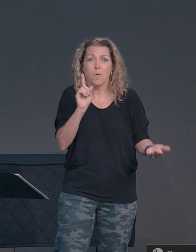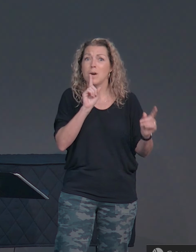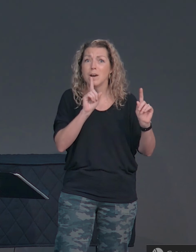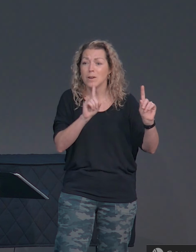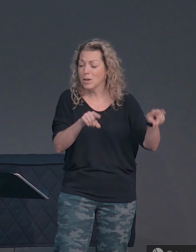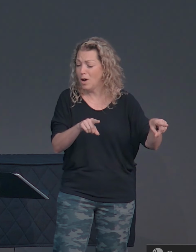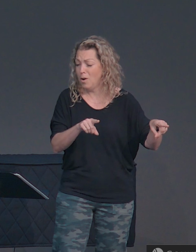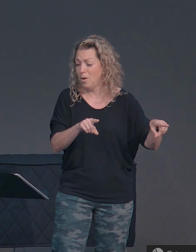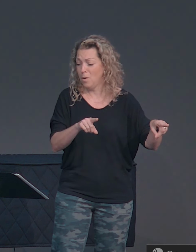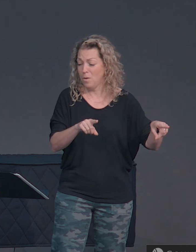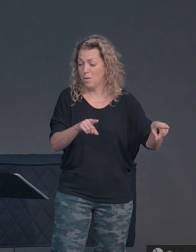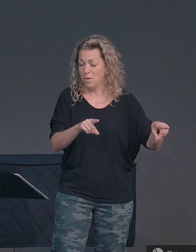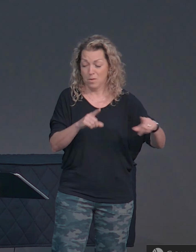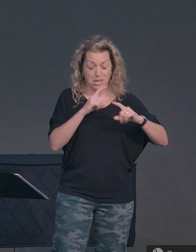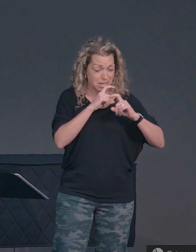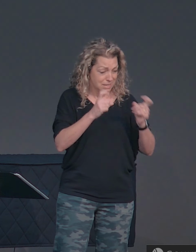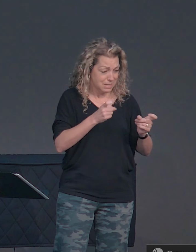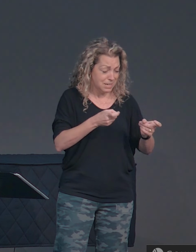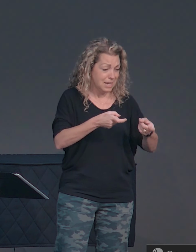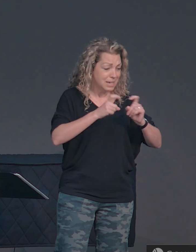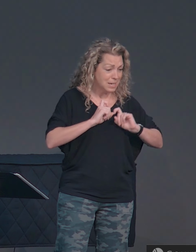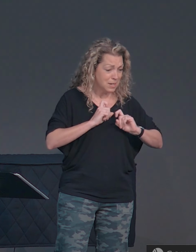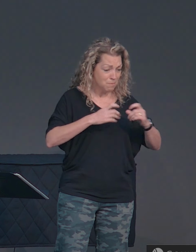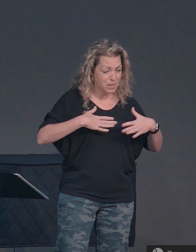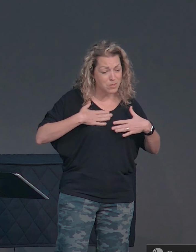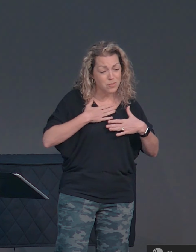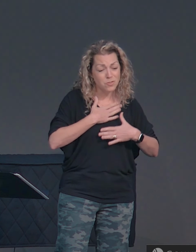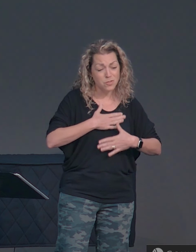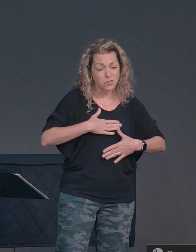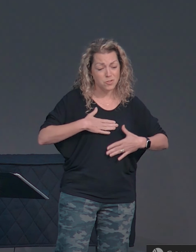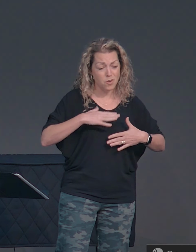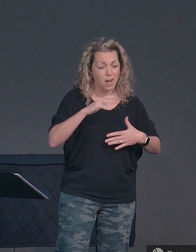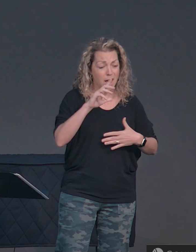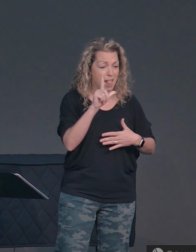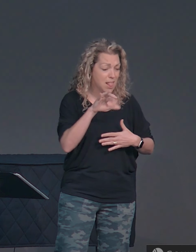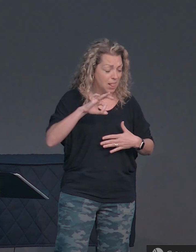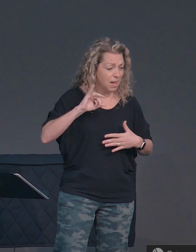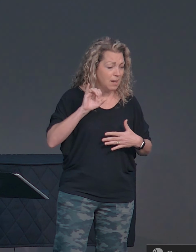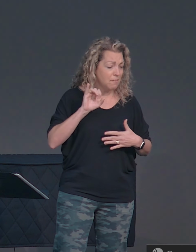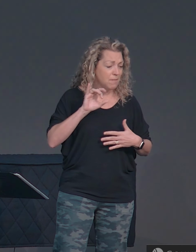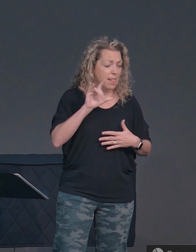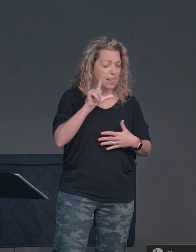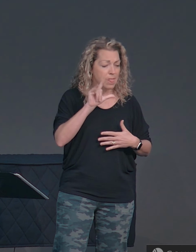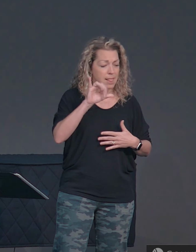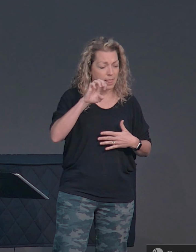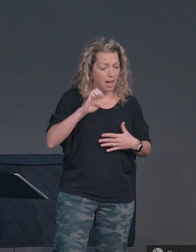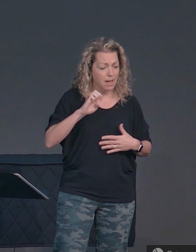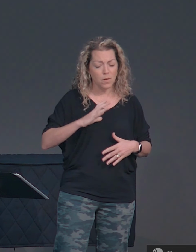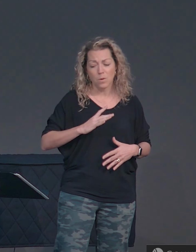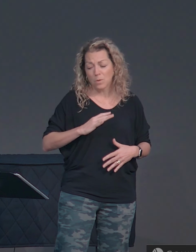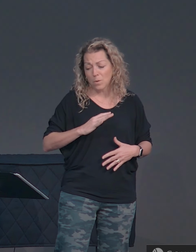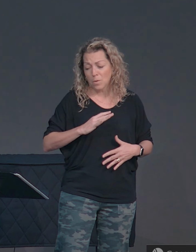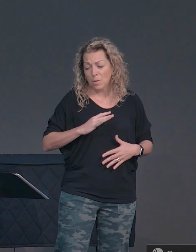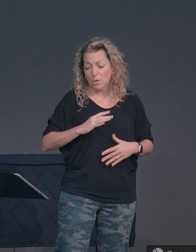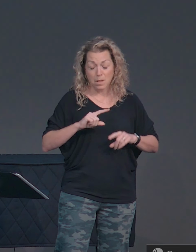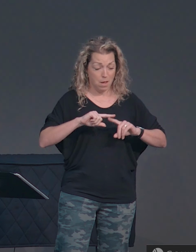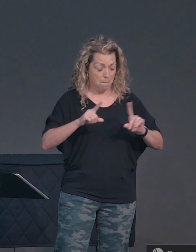way. The sin that promised joy and life had led me